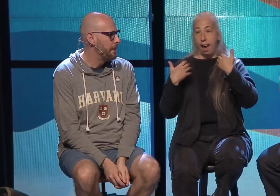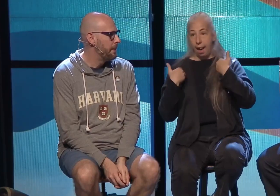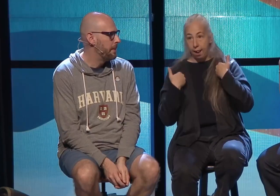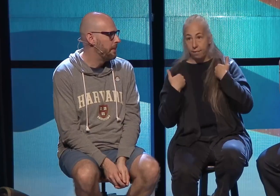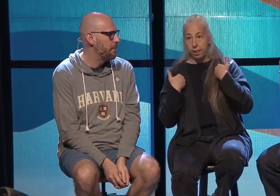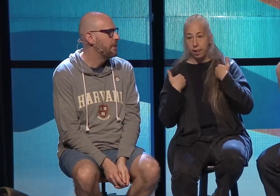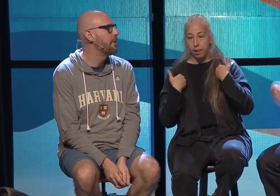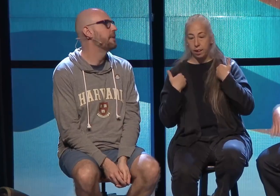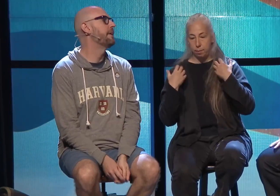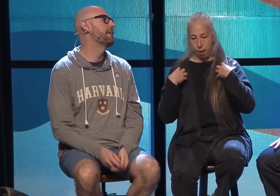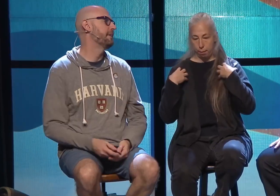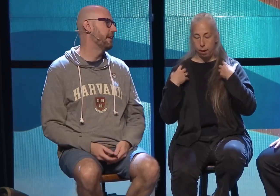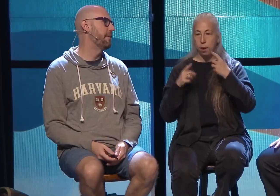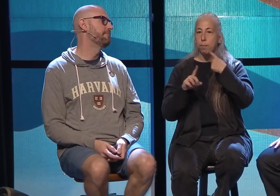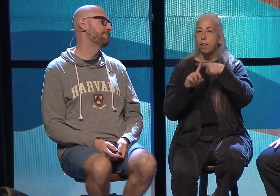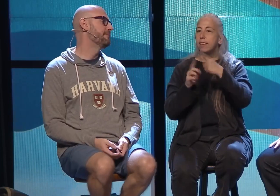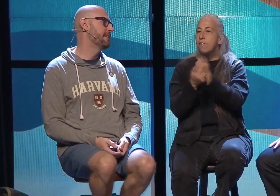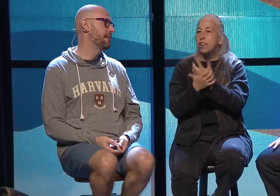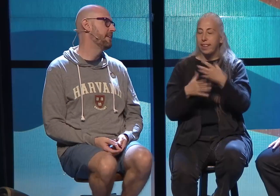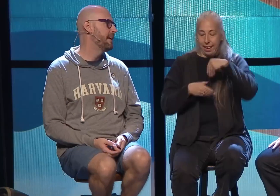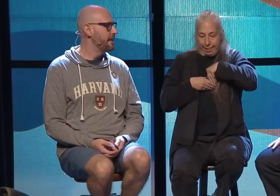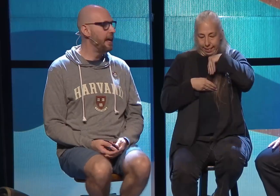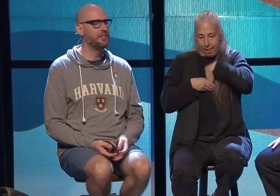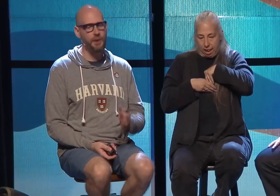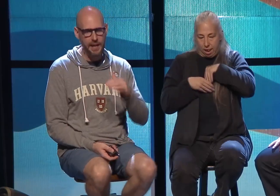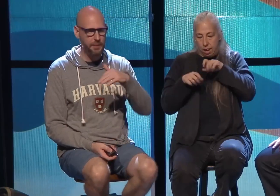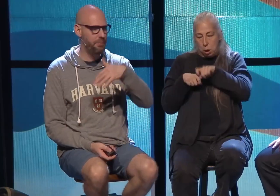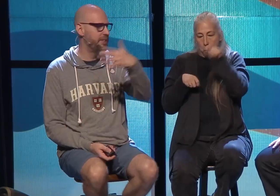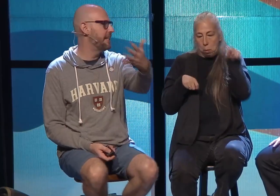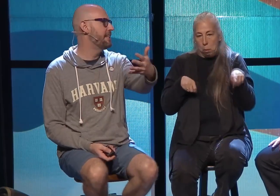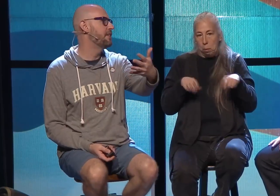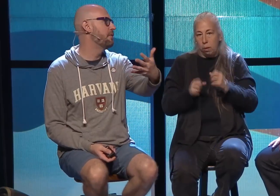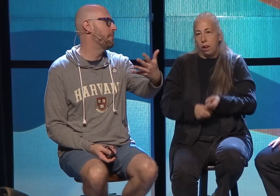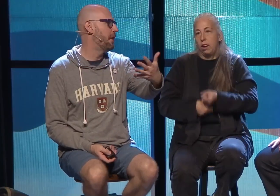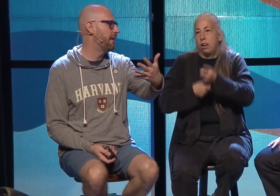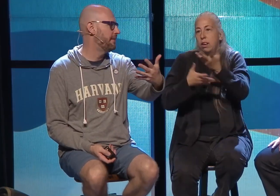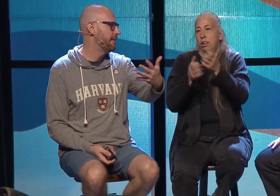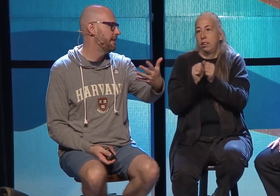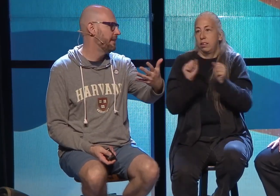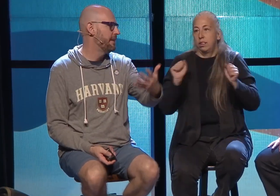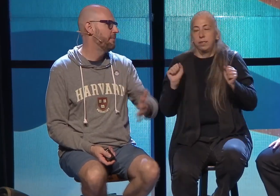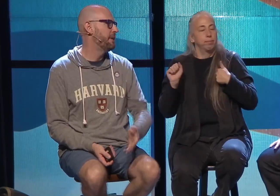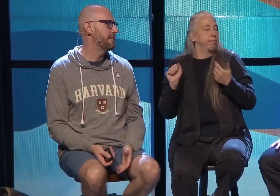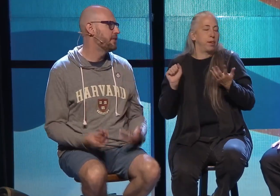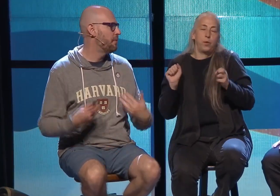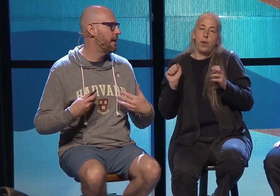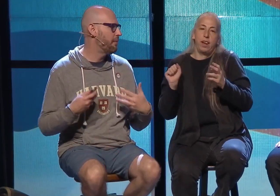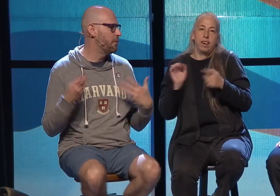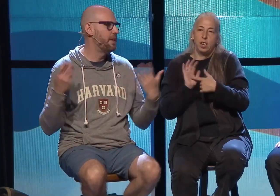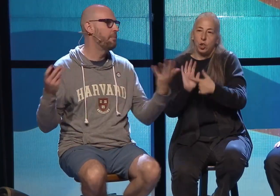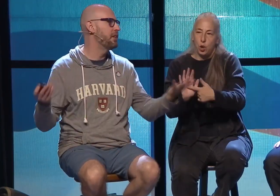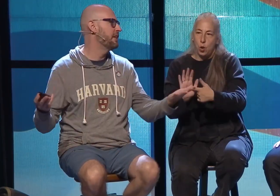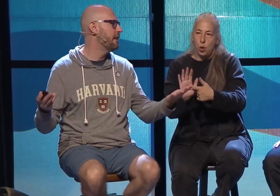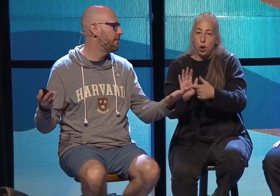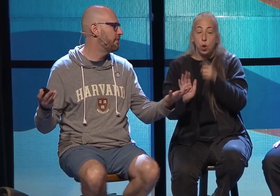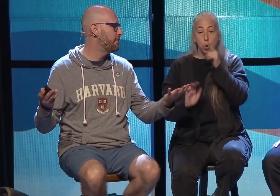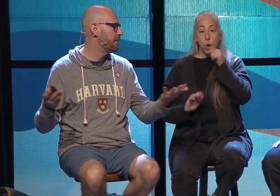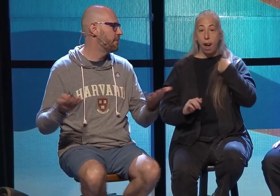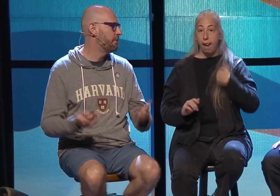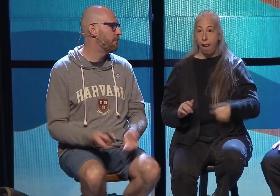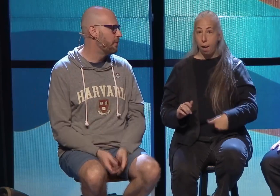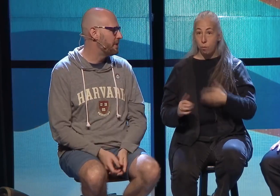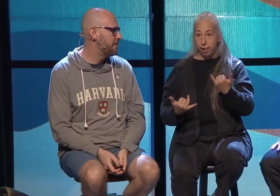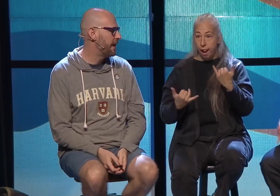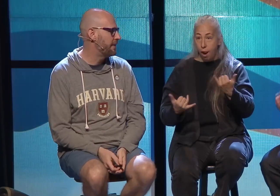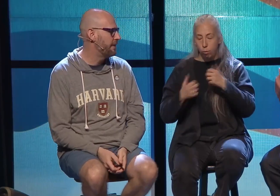let what's in there out, like whatever the fear or the perfection. Yeah, so I end up presenting who I'm not. Yes. Because who I am would not be good enough right.